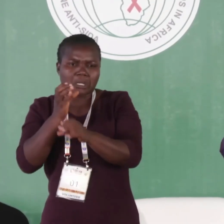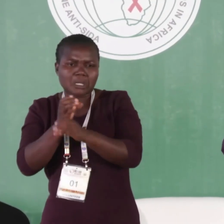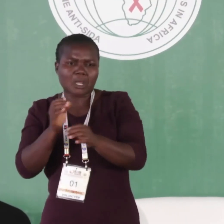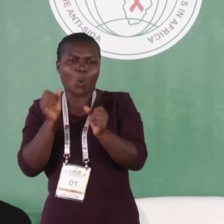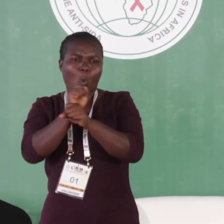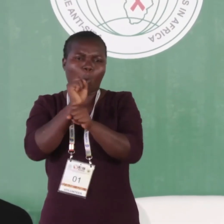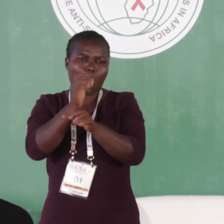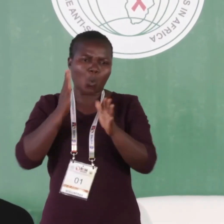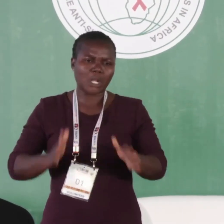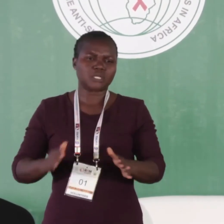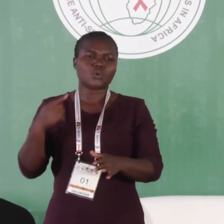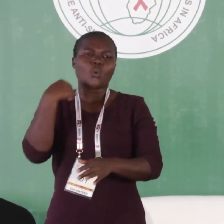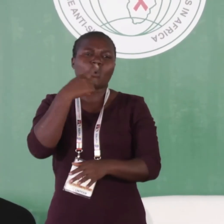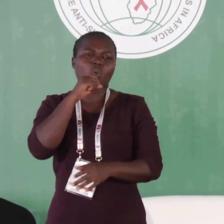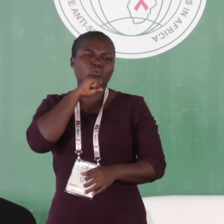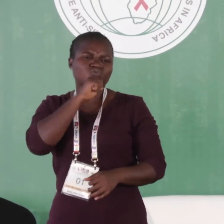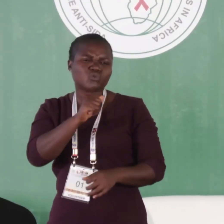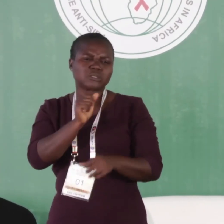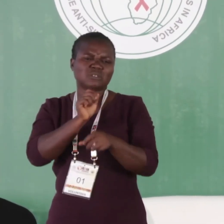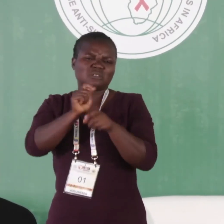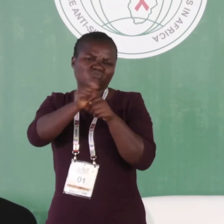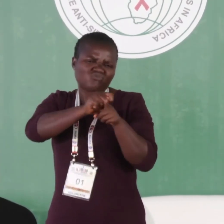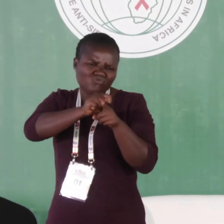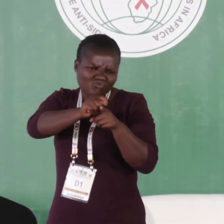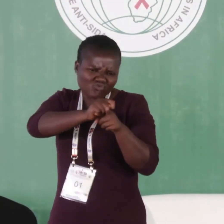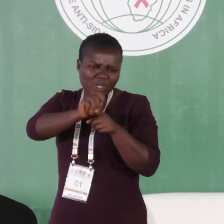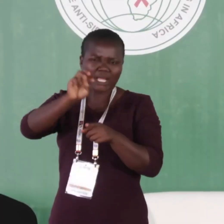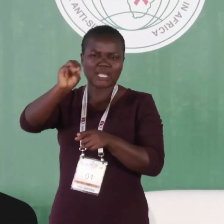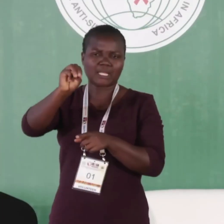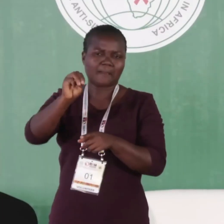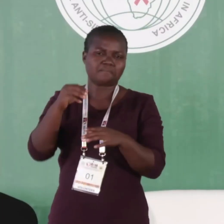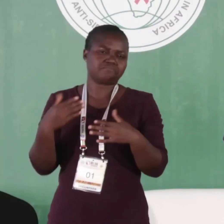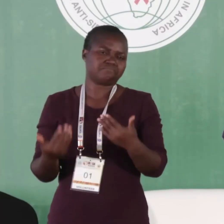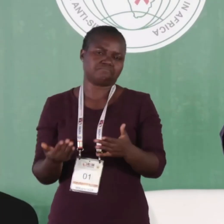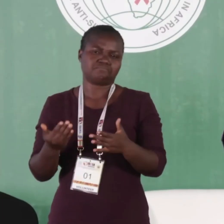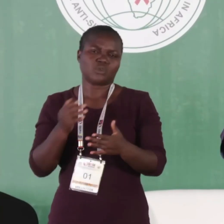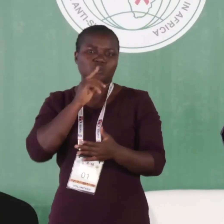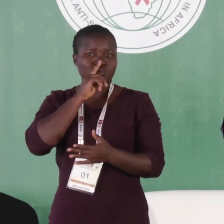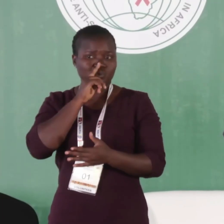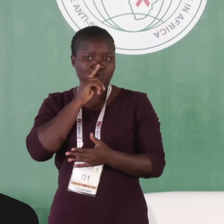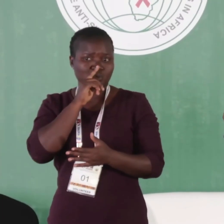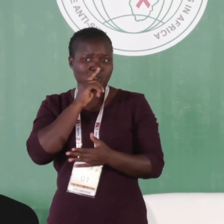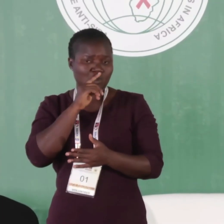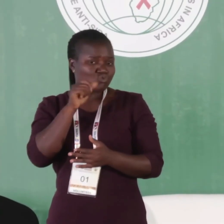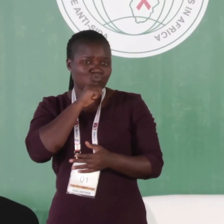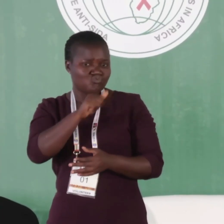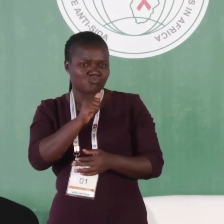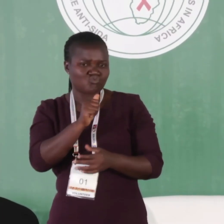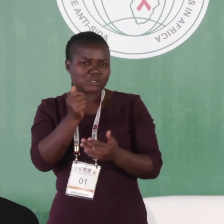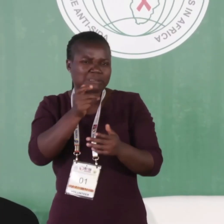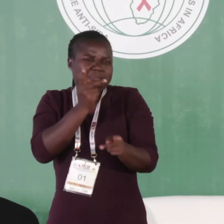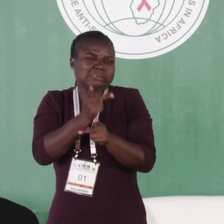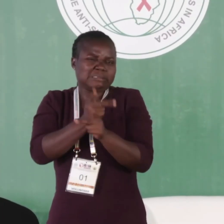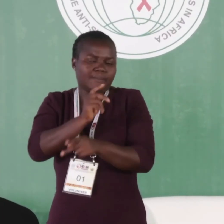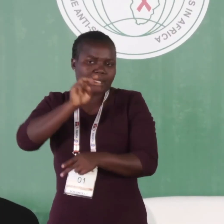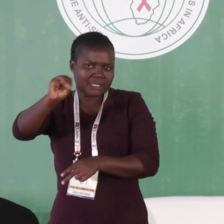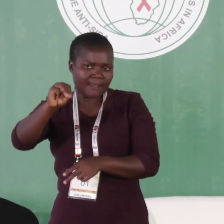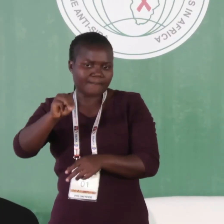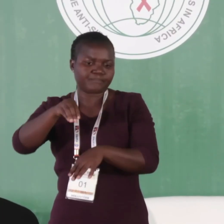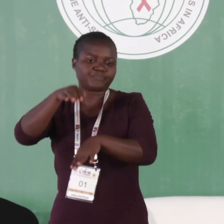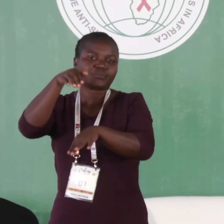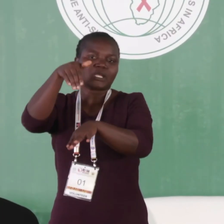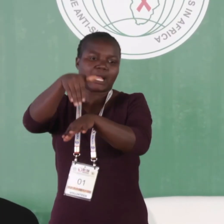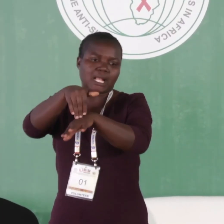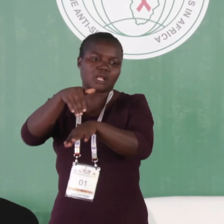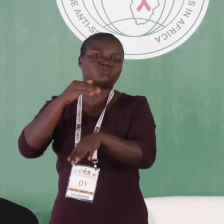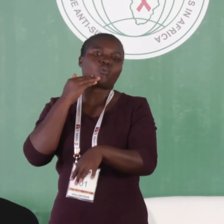properly, you know, trained, properly maintained, and probably properly retained at home. So it's really